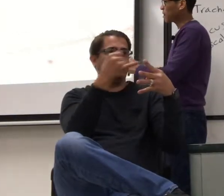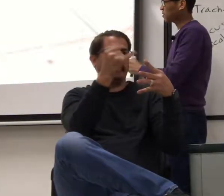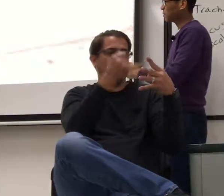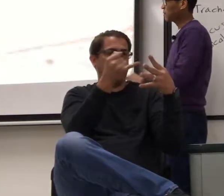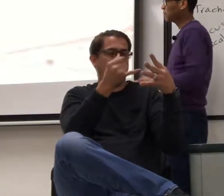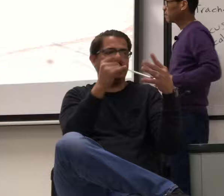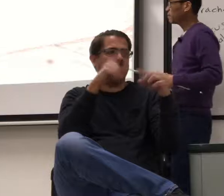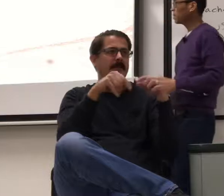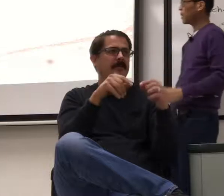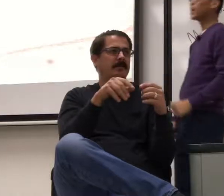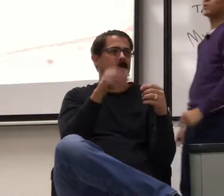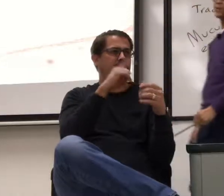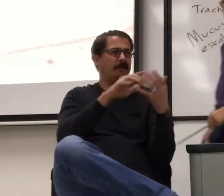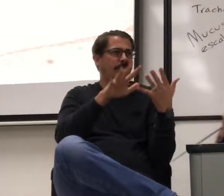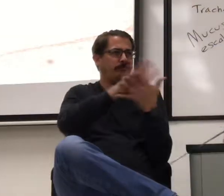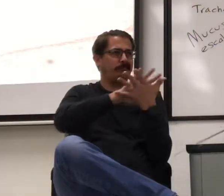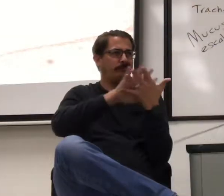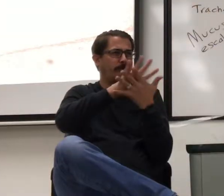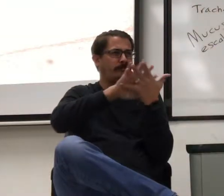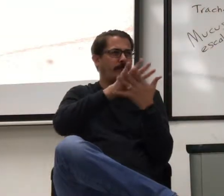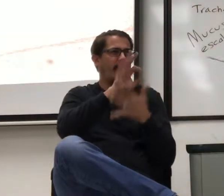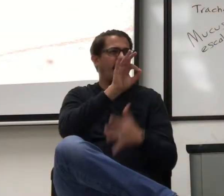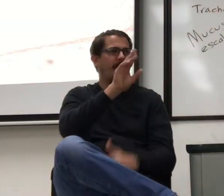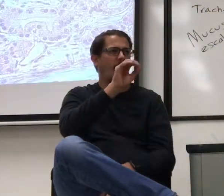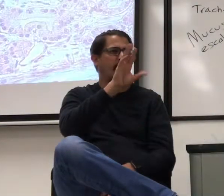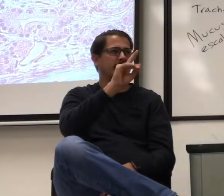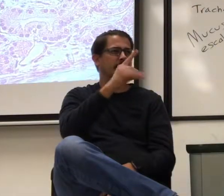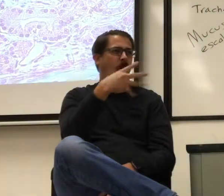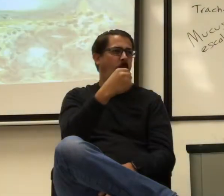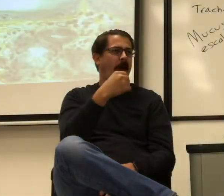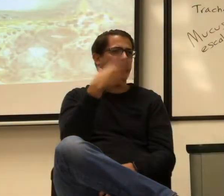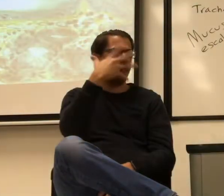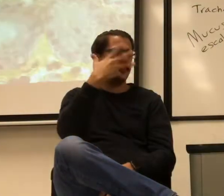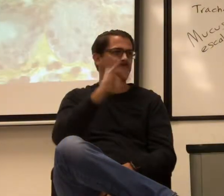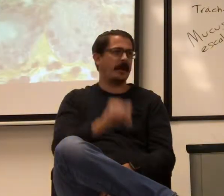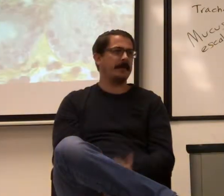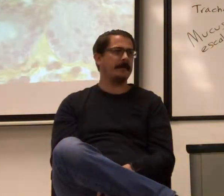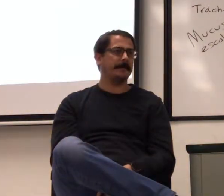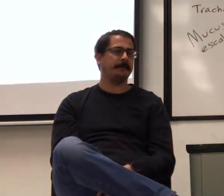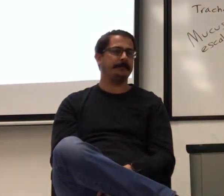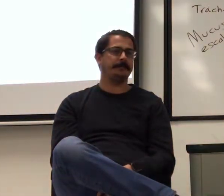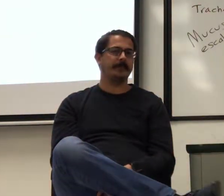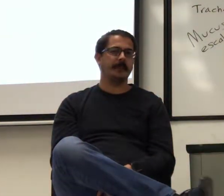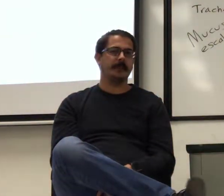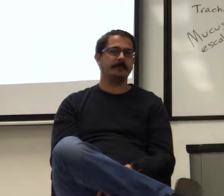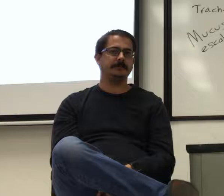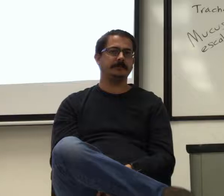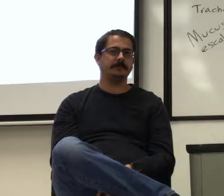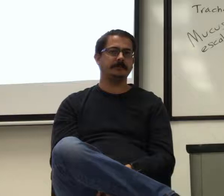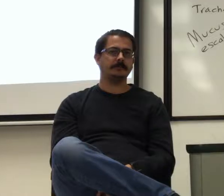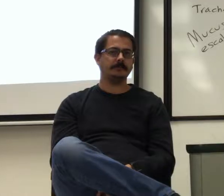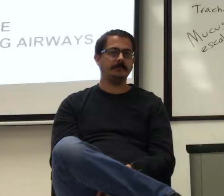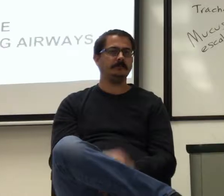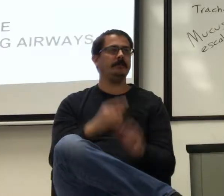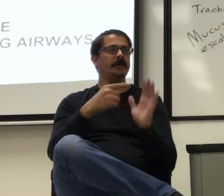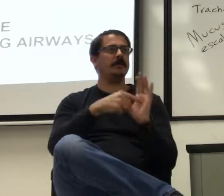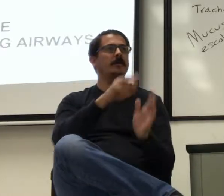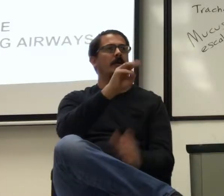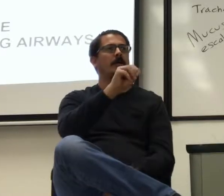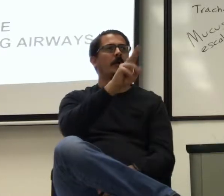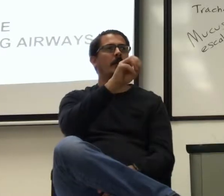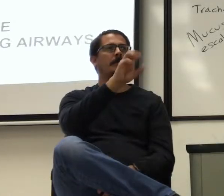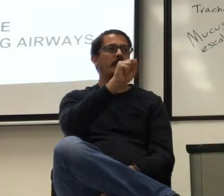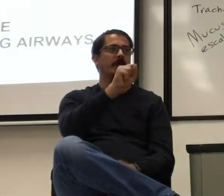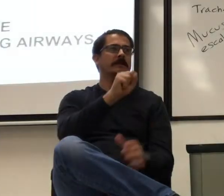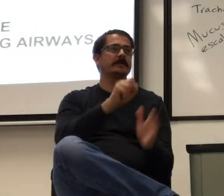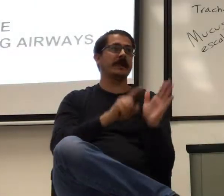that frosted appearance. All right, so let's move on. Well, I showed you the mucus escalator. Let's